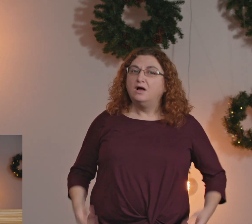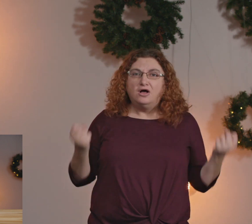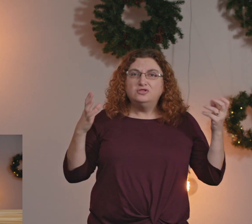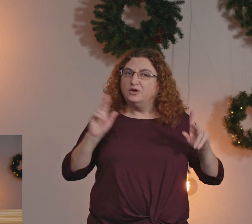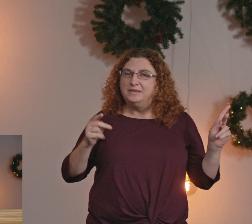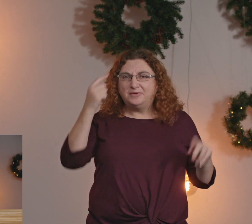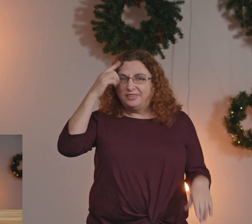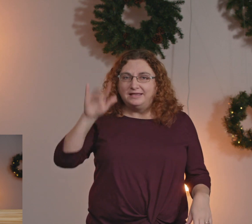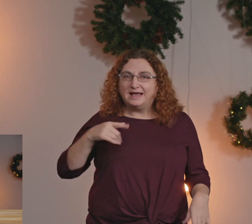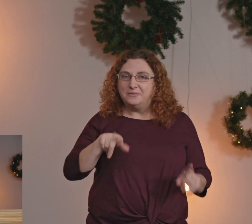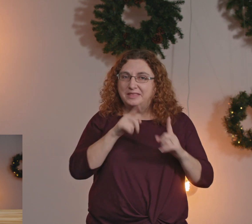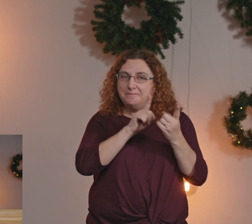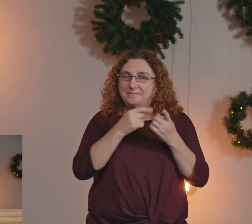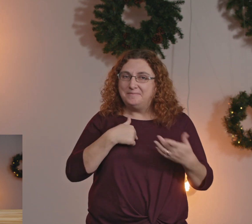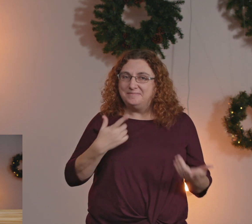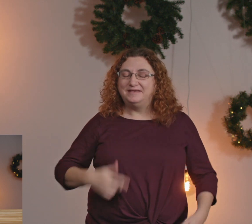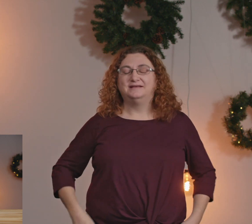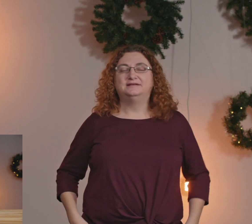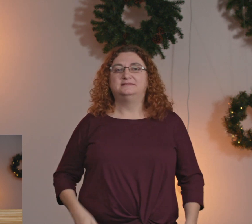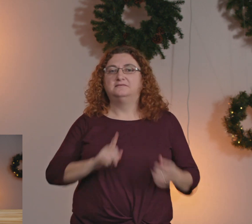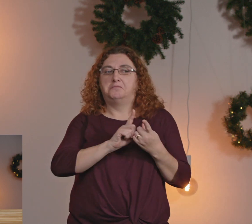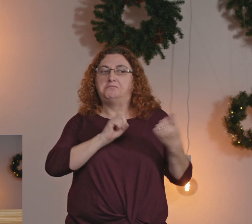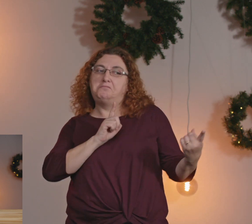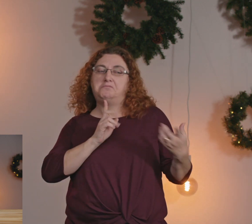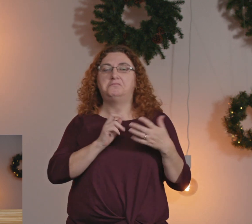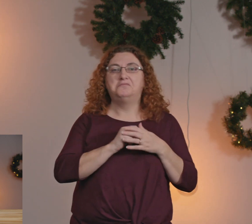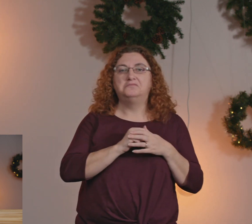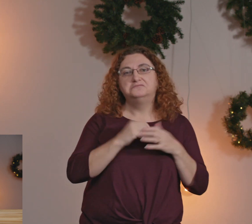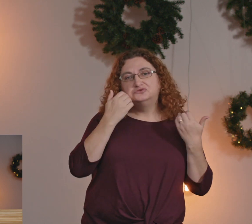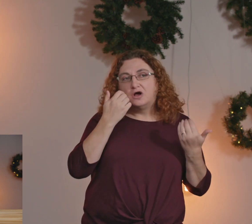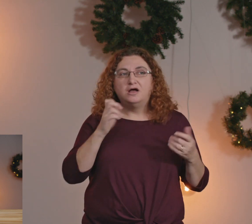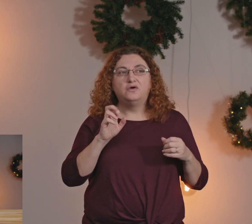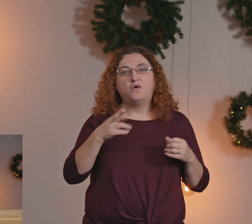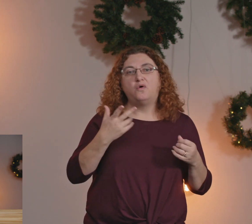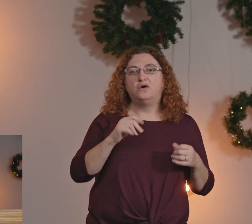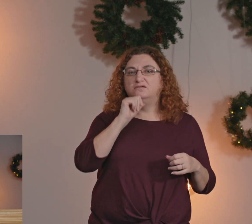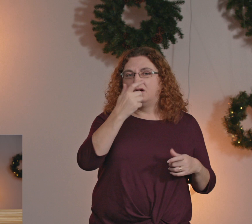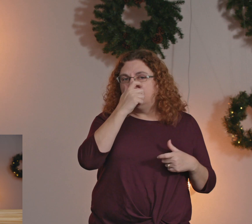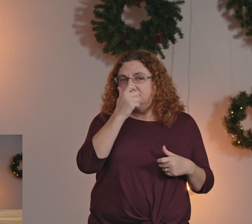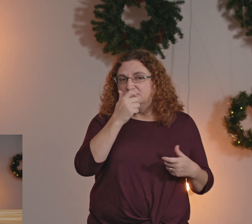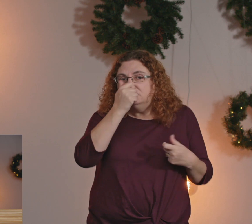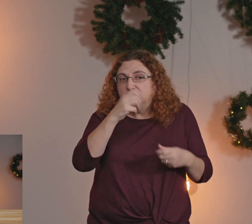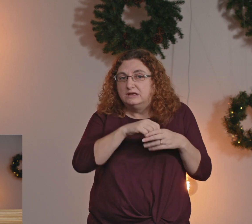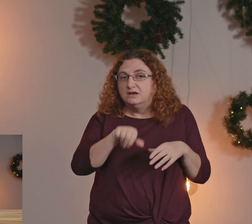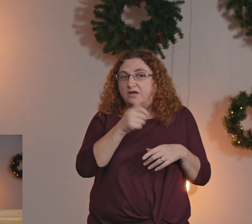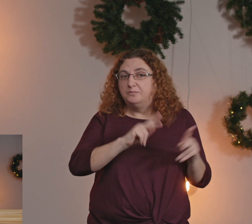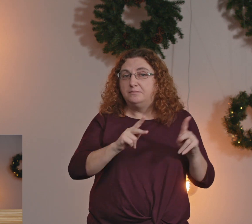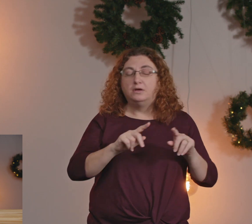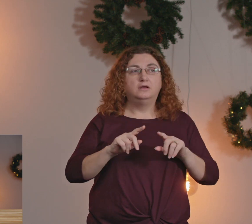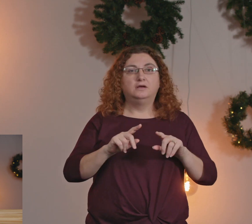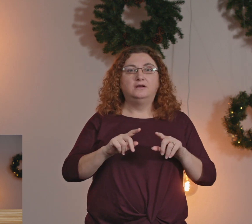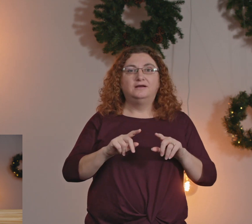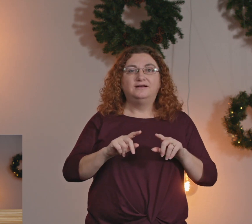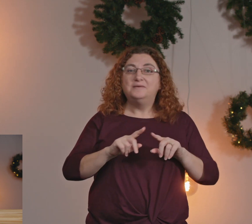of people think when they meet me, a little bit distant, shy, or just disinterested in others. But she said,